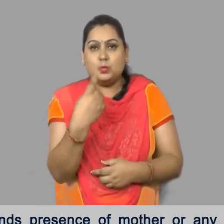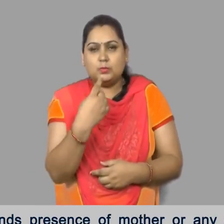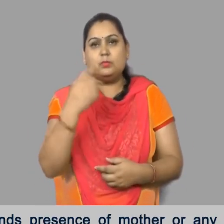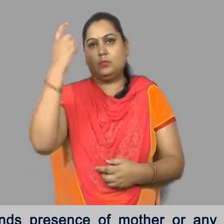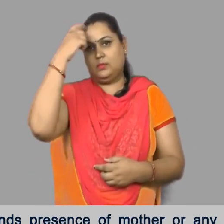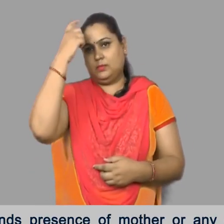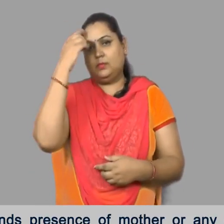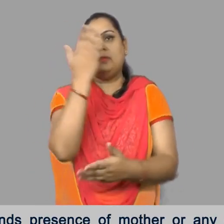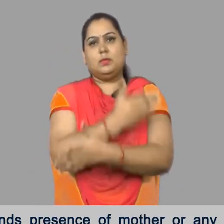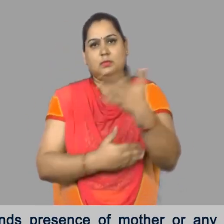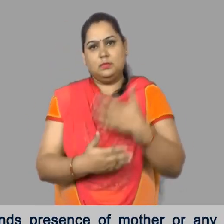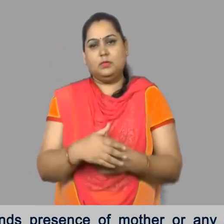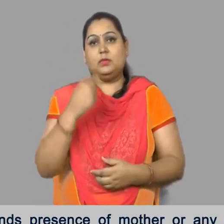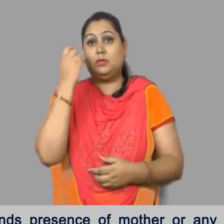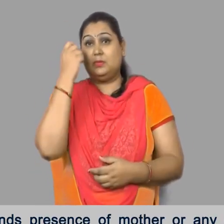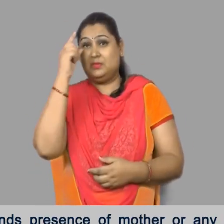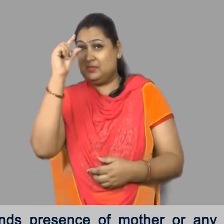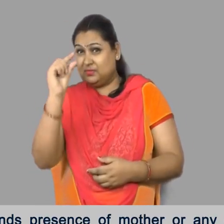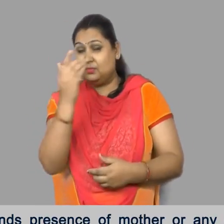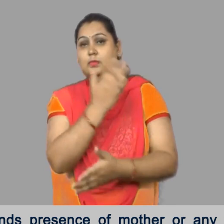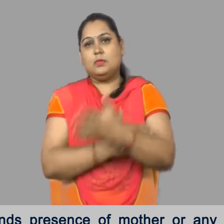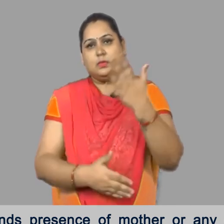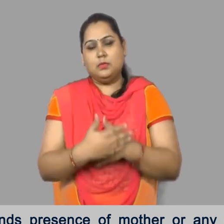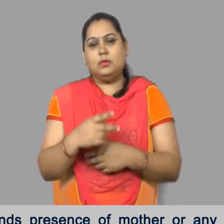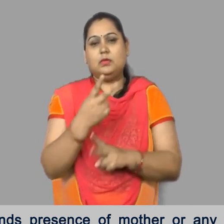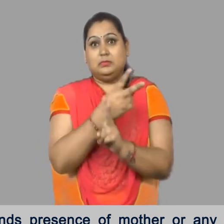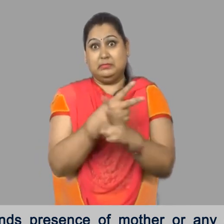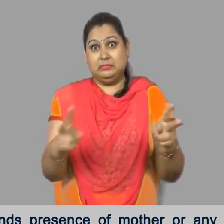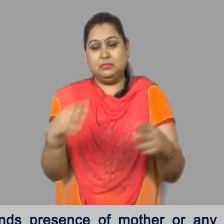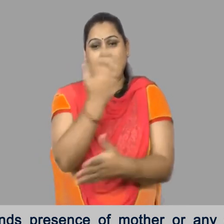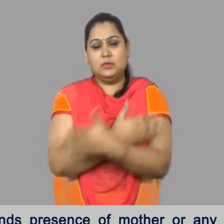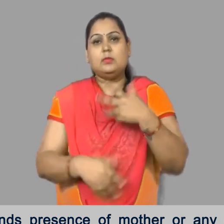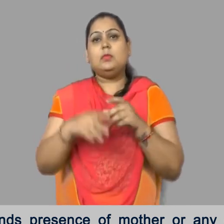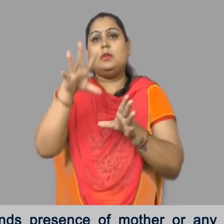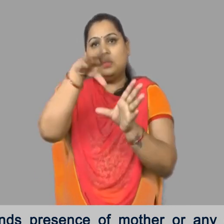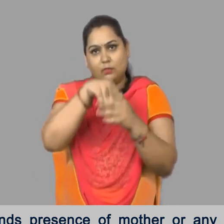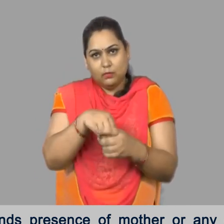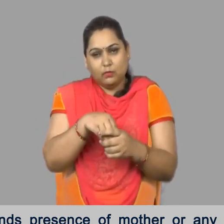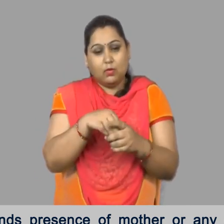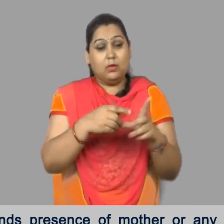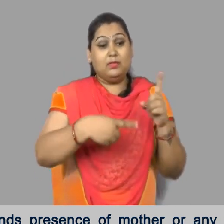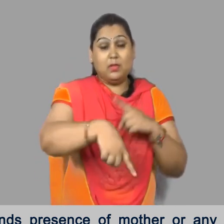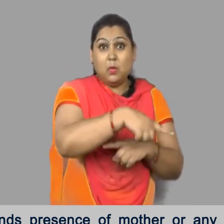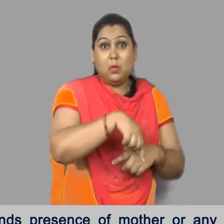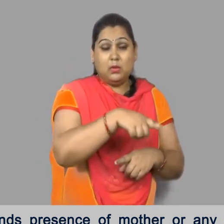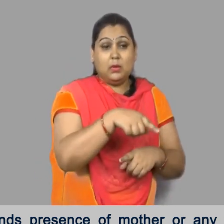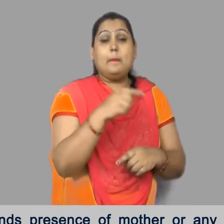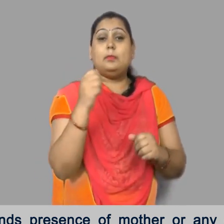It specially recommends presence of mother or any other caretaker with PWDs,